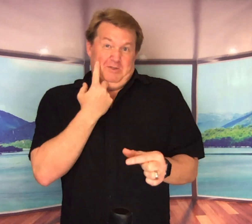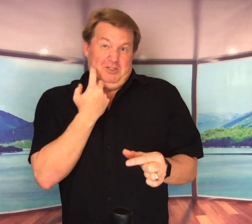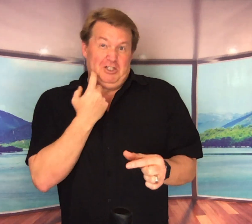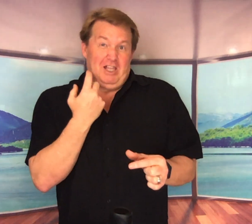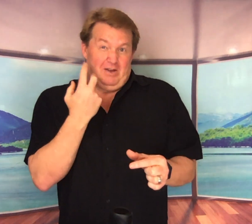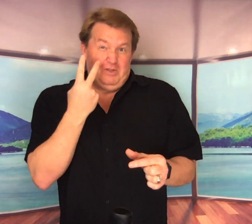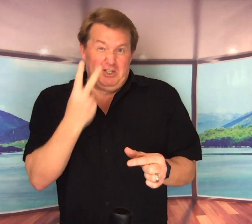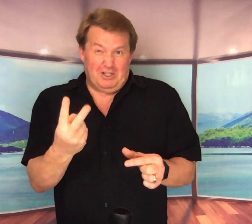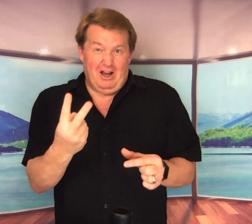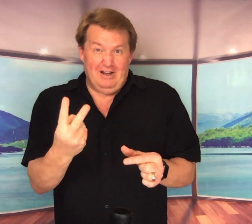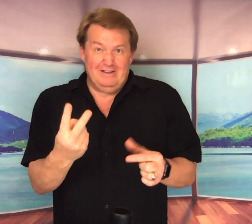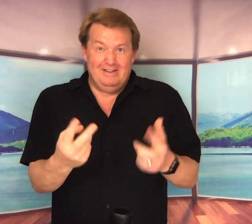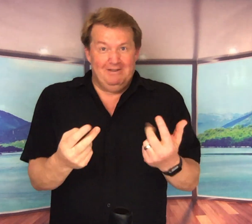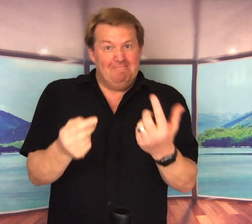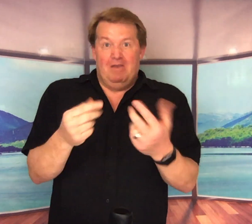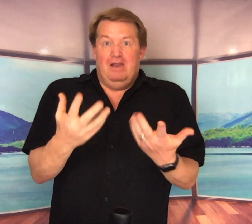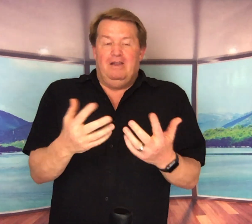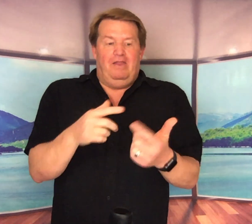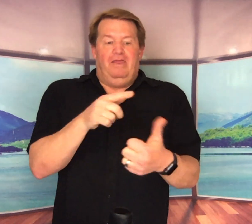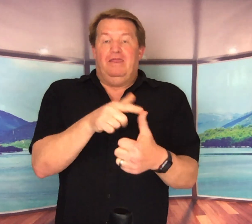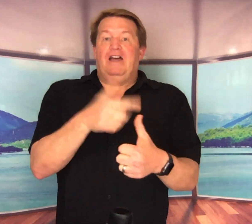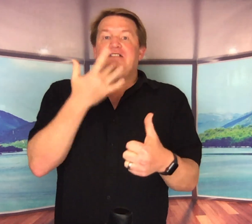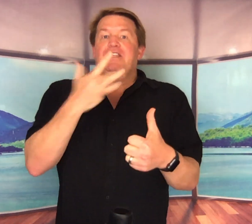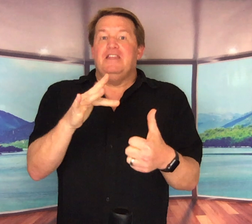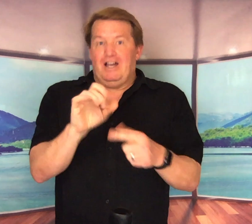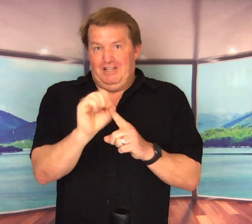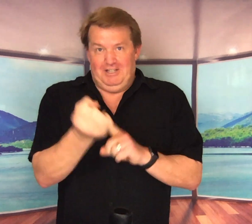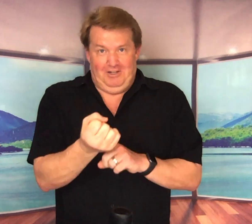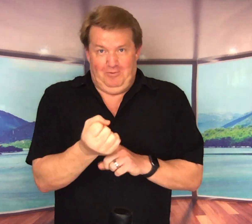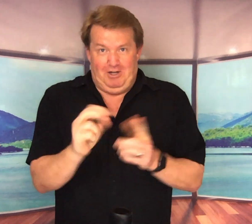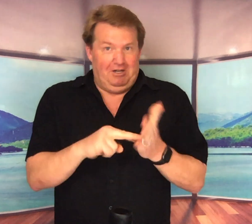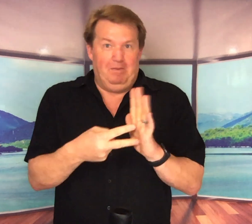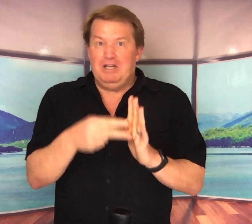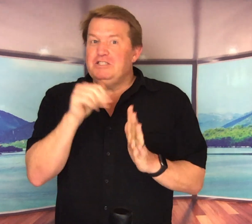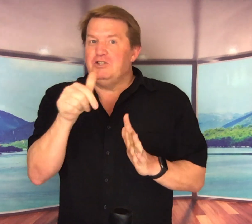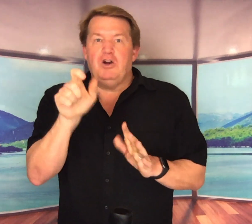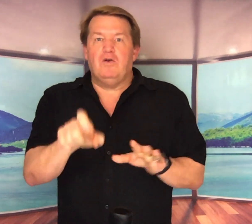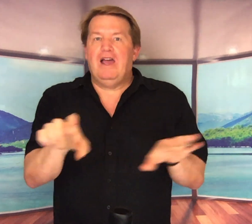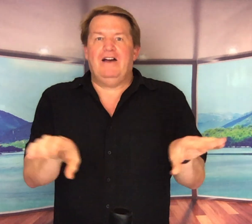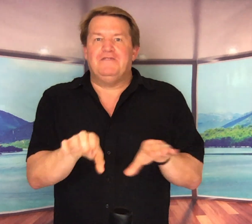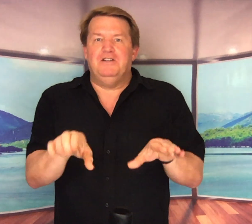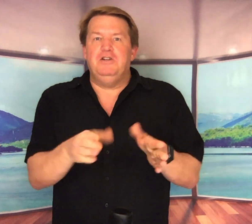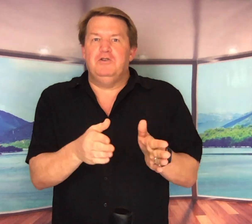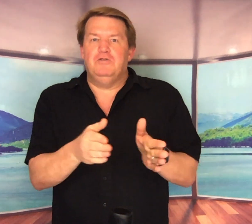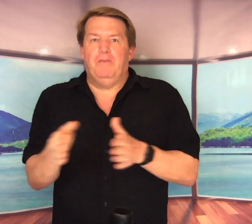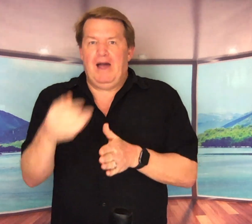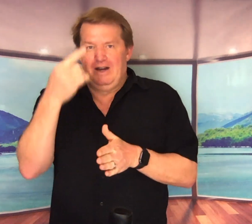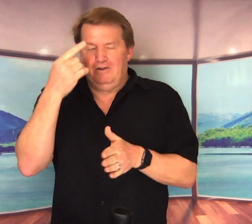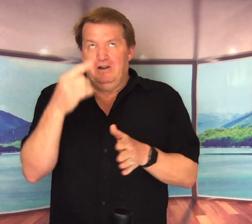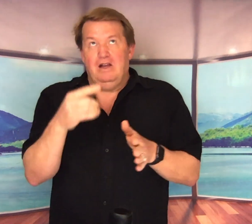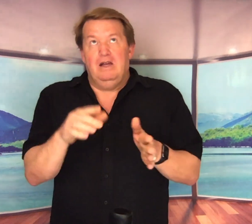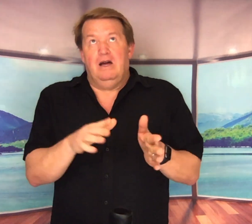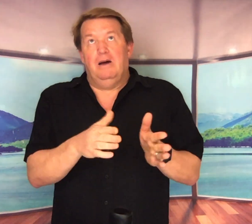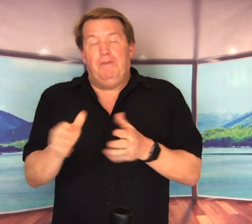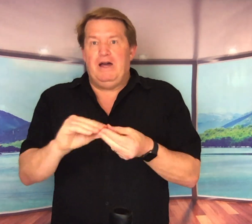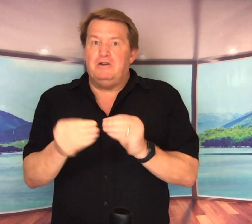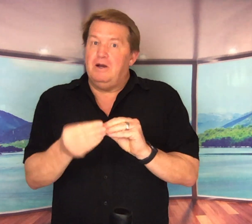just like we just saw. That's the lucky situation. It means you don't have to do the pattern number